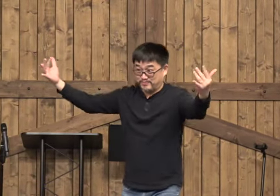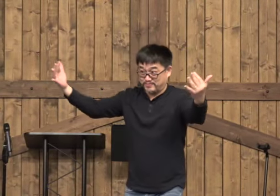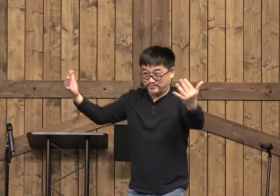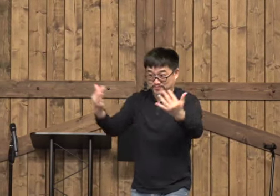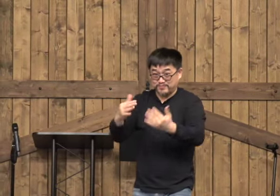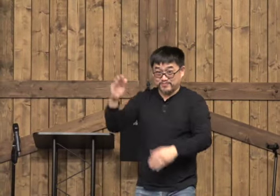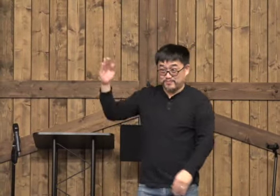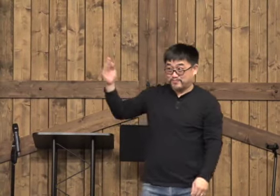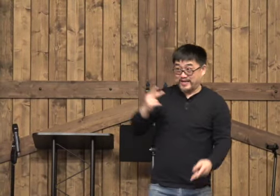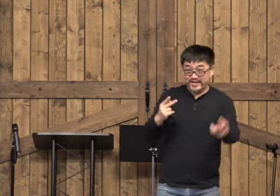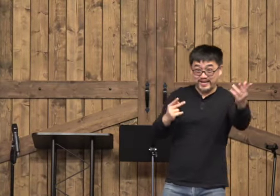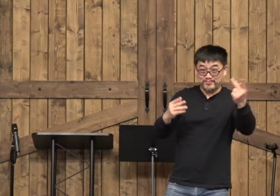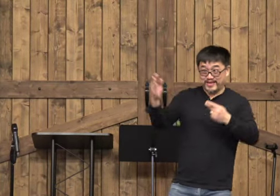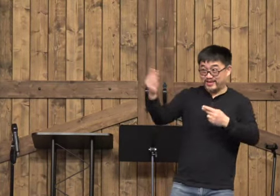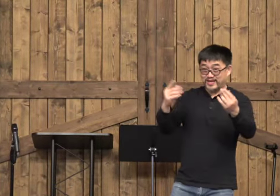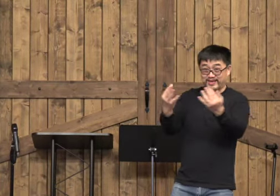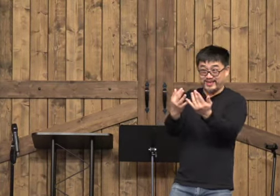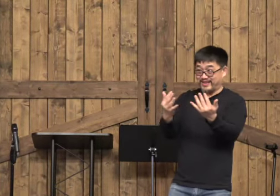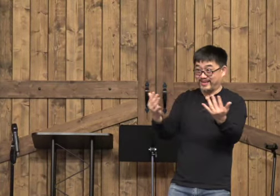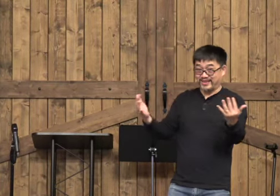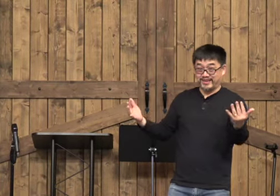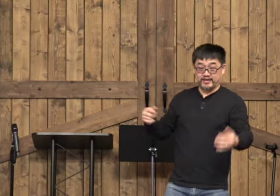And then after they spread the gospel, they would come back together.